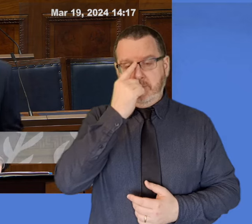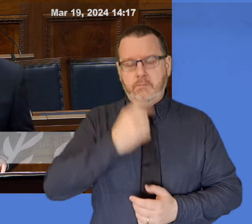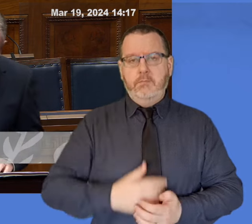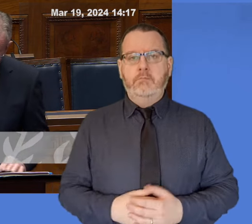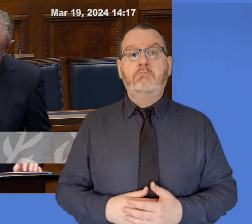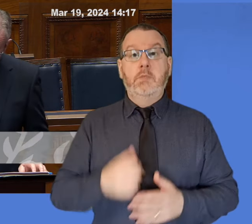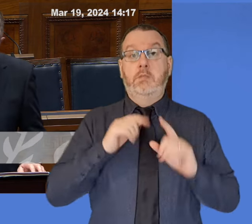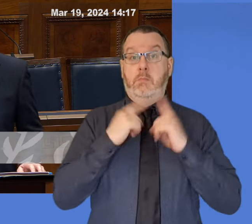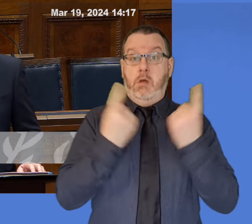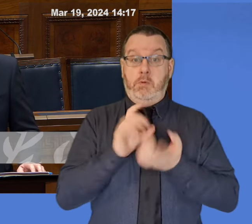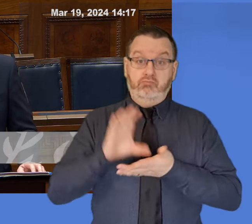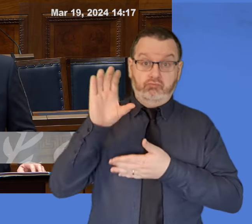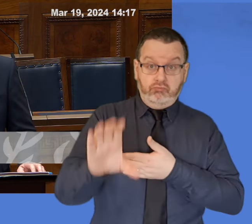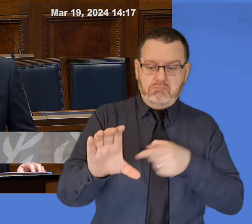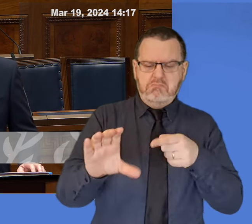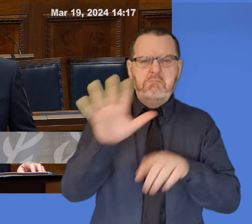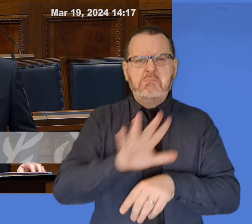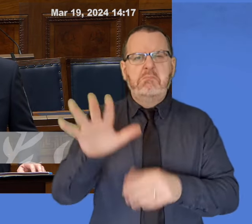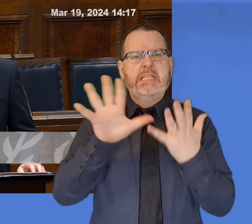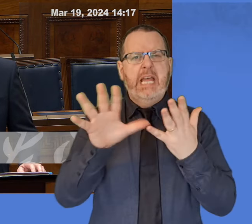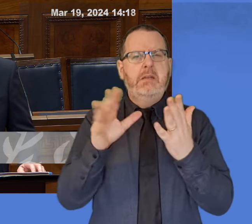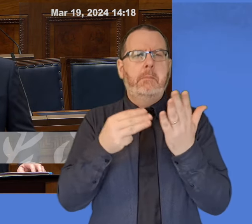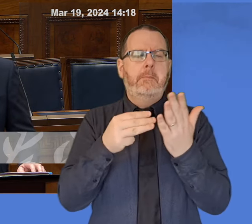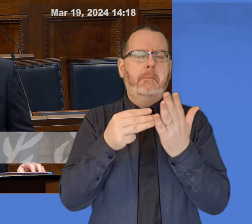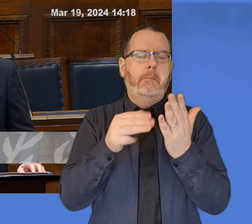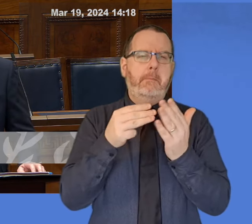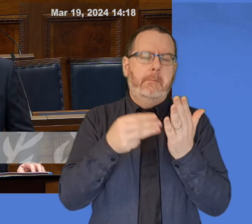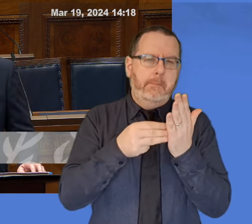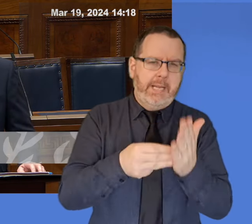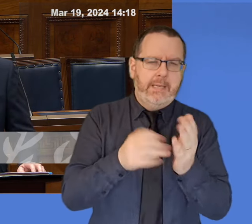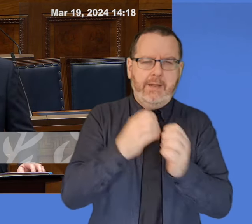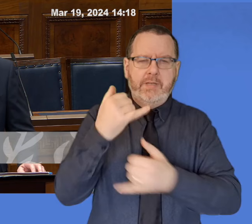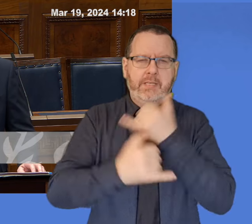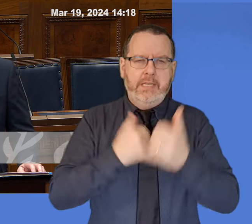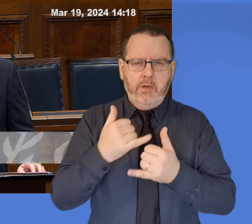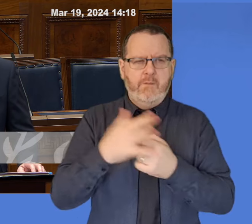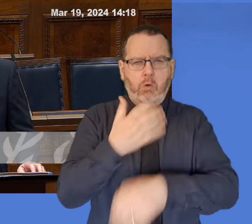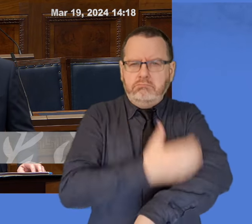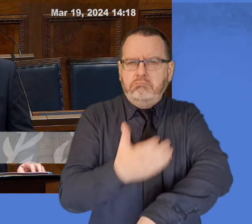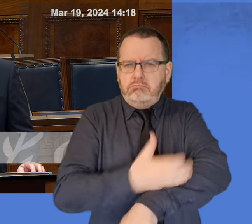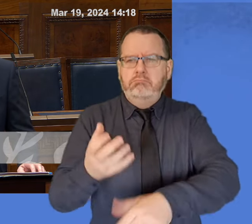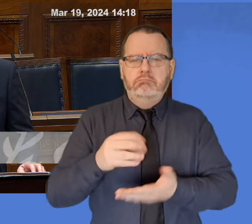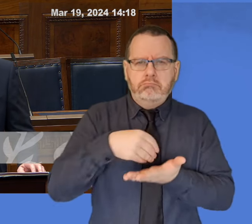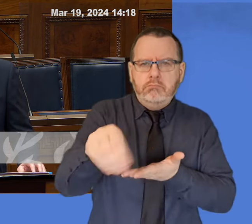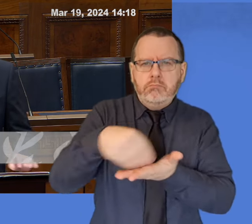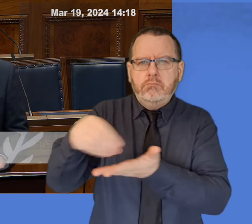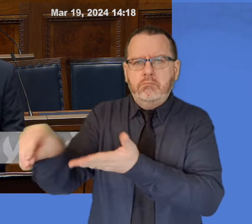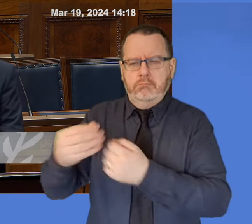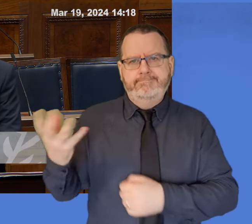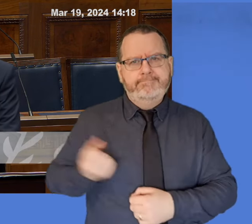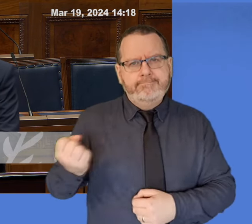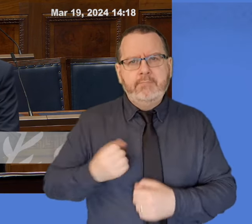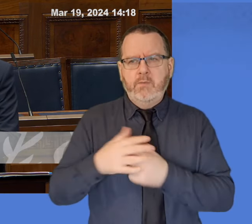Well, the department funds, as I say, around £10 million per annum to provide a range of ongoing financial supports for further education